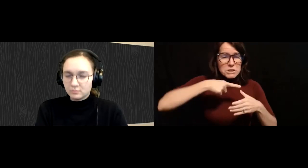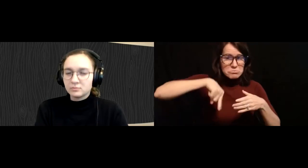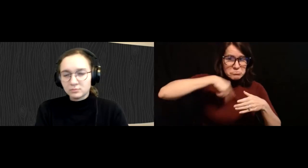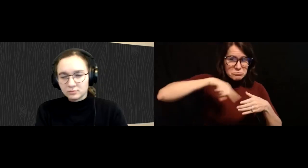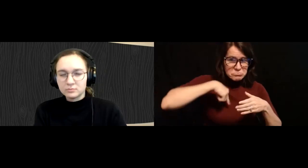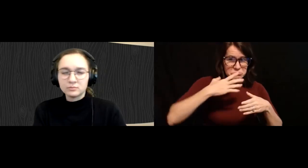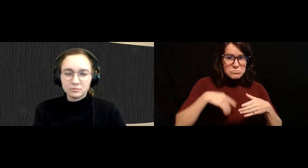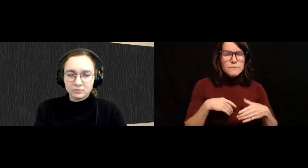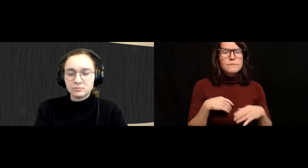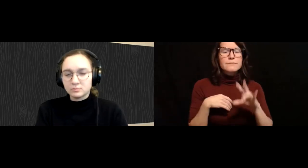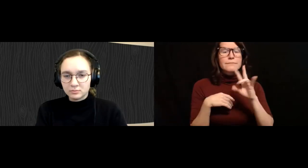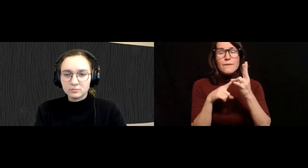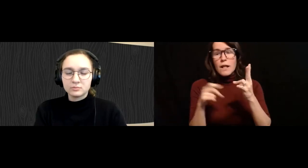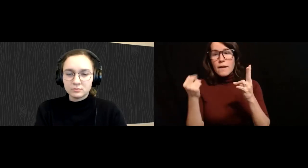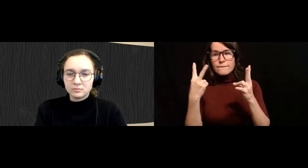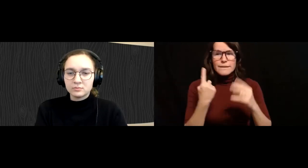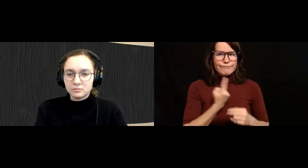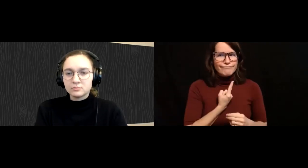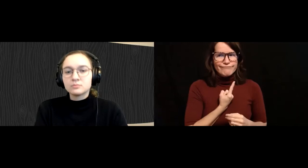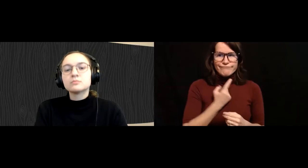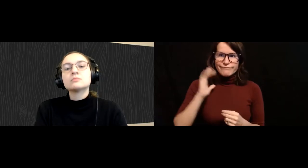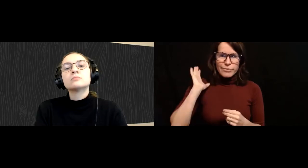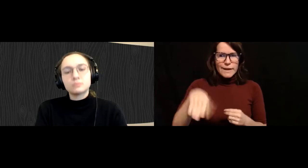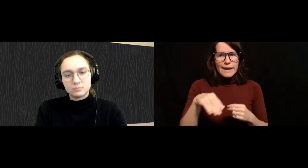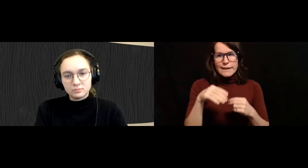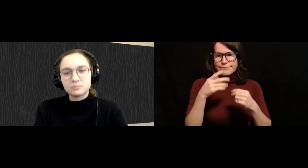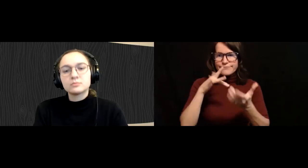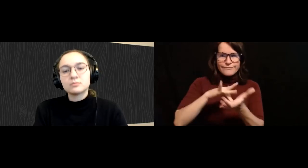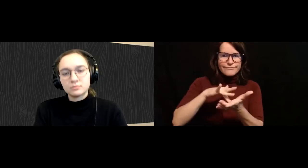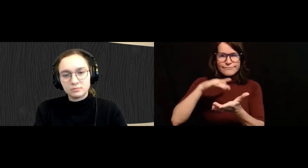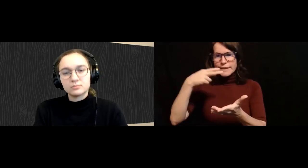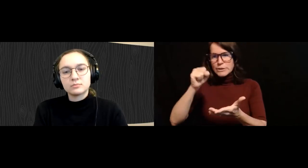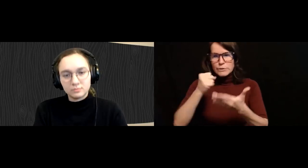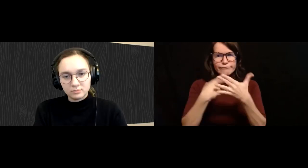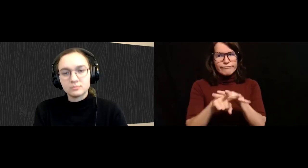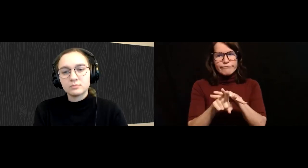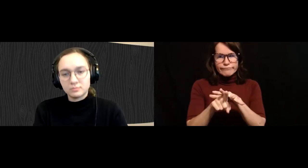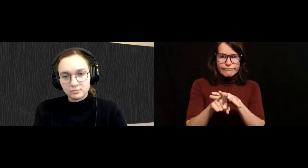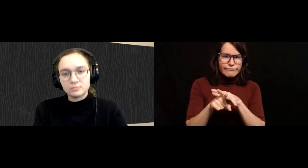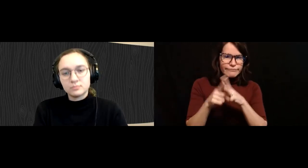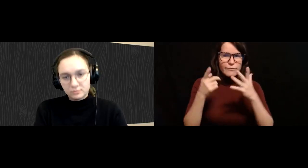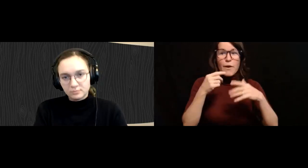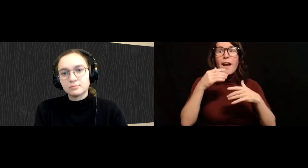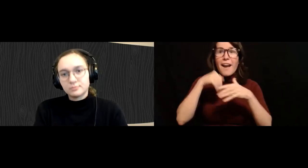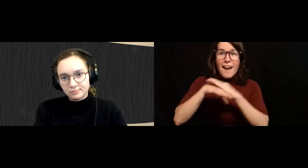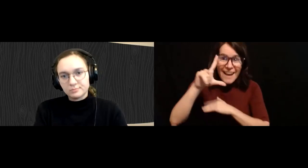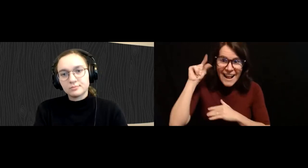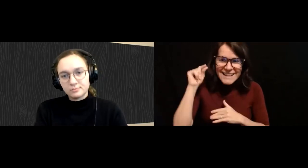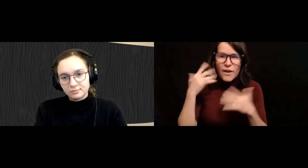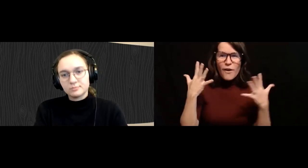was like 10 students, if I'm not mistaken. I was the only one of my kind until I got into high, and then I mainstreamed